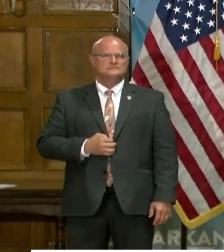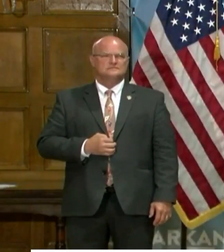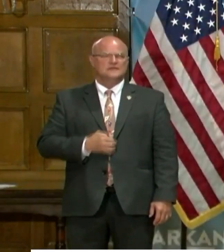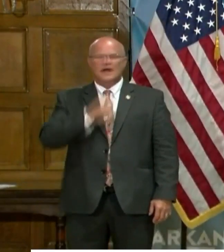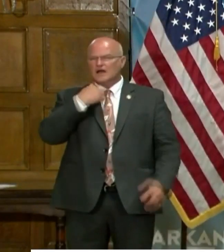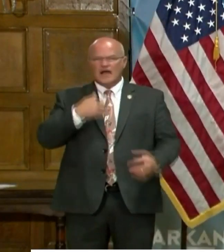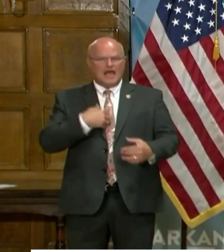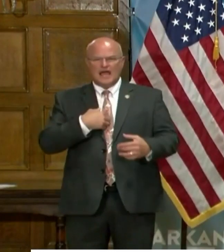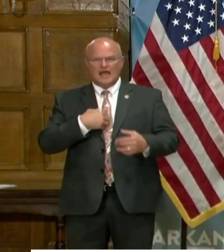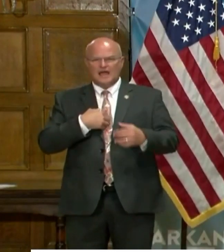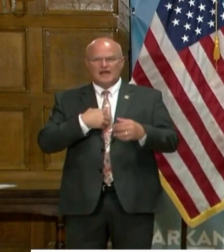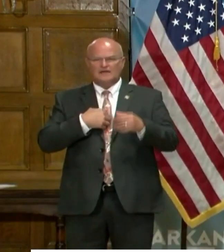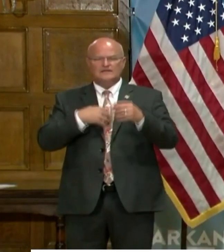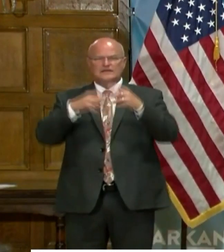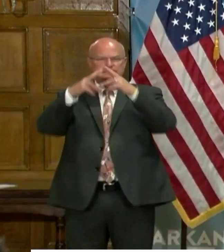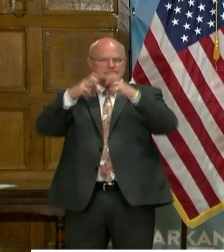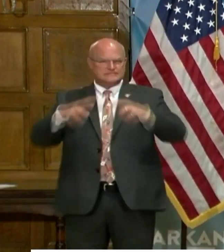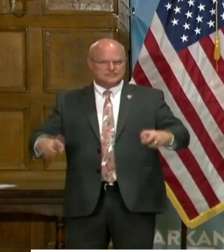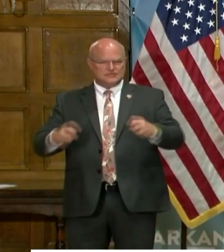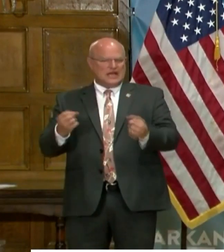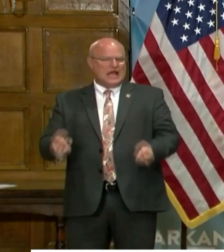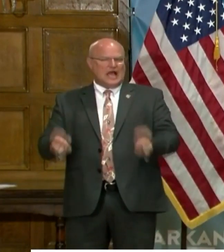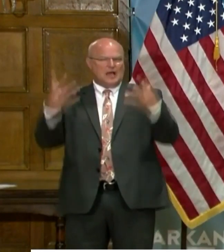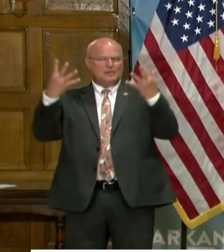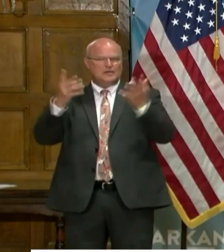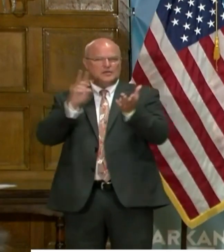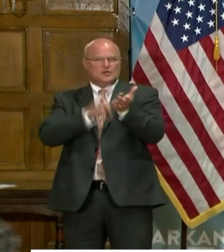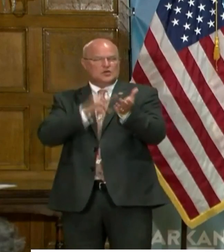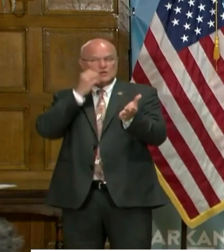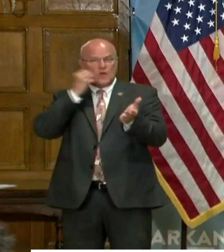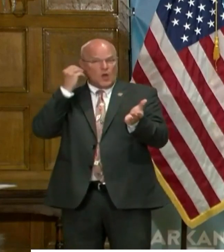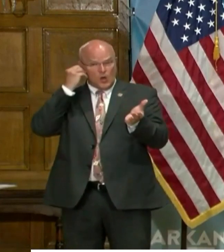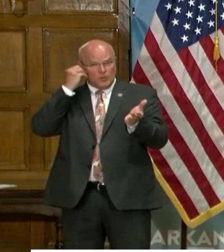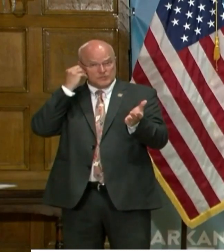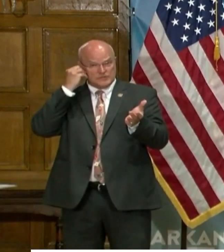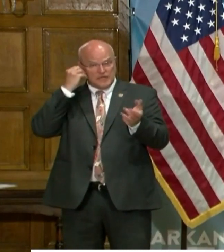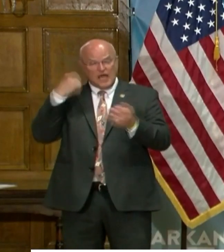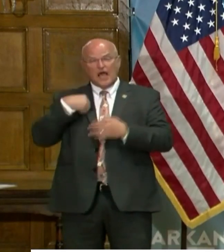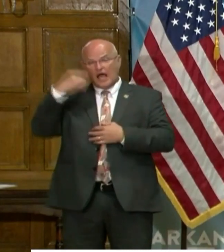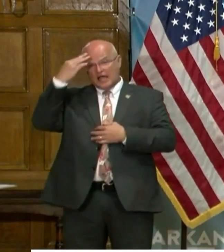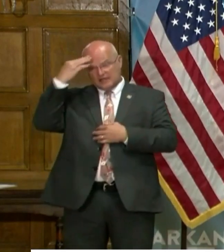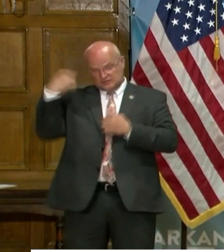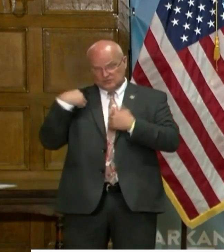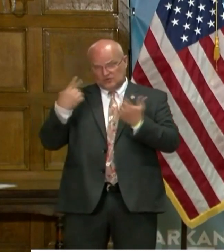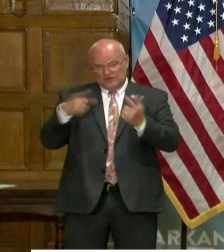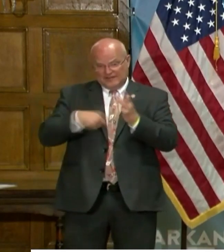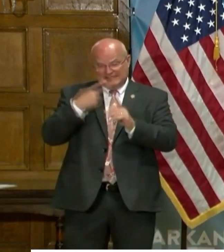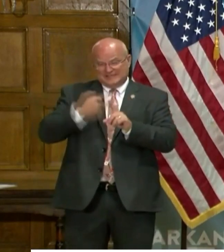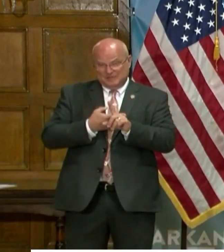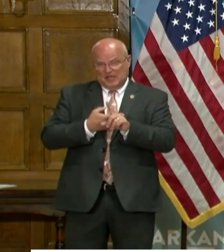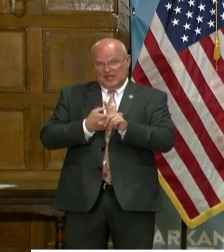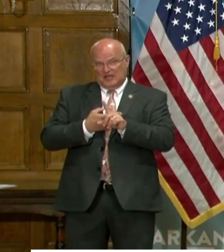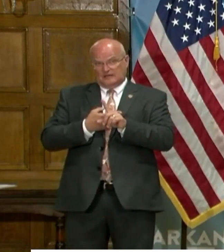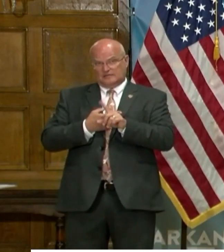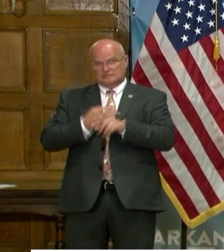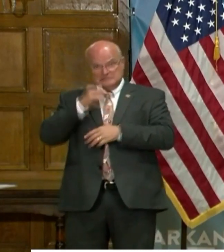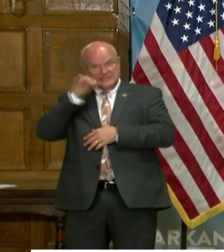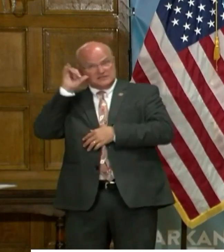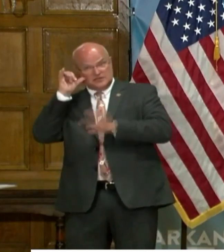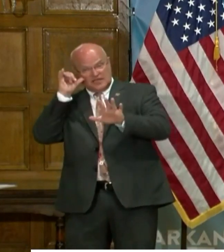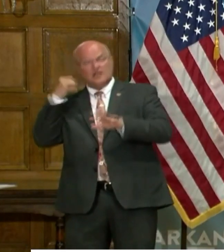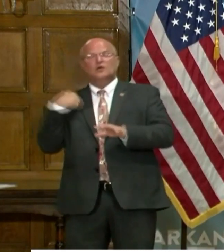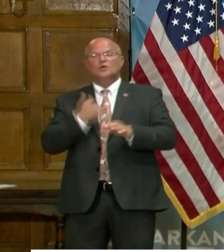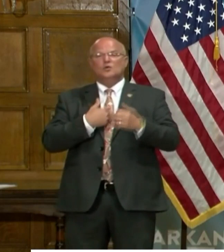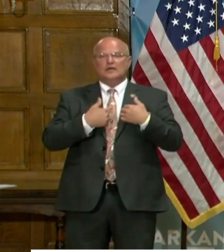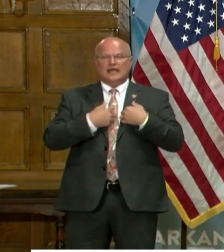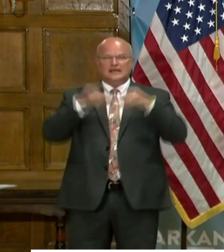I don't have a breakdown of as far as how many of those were from nursing homes. I know that so far this month, which would have been yesterday,